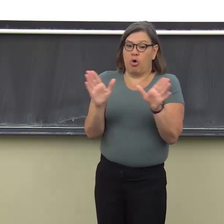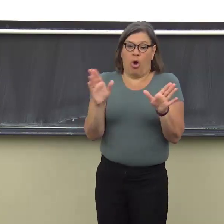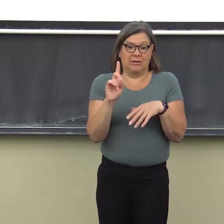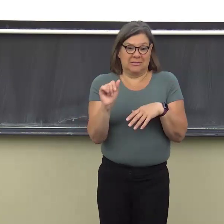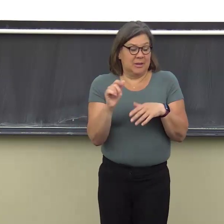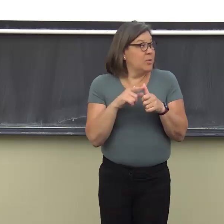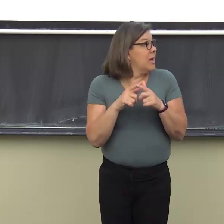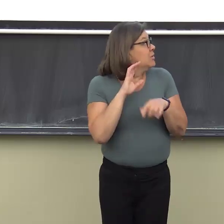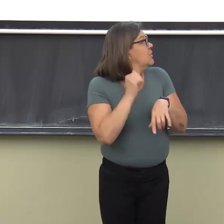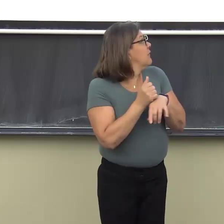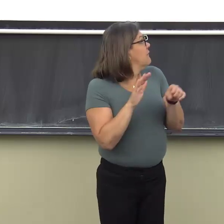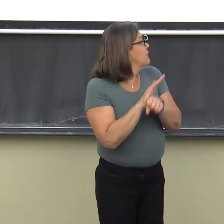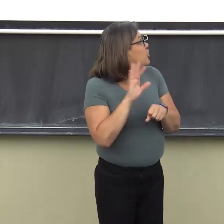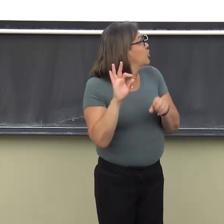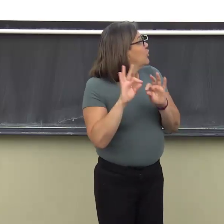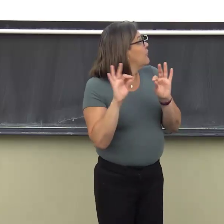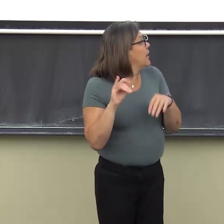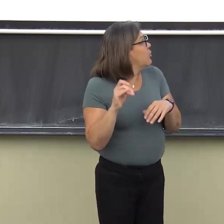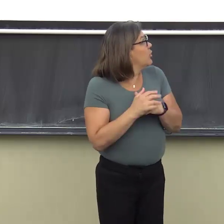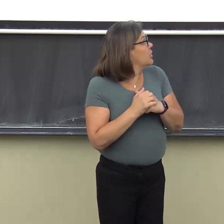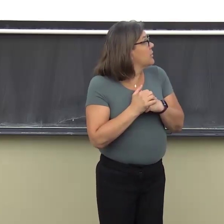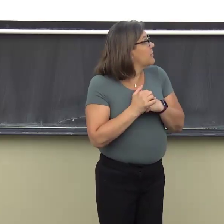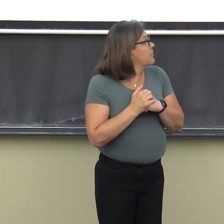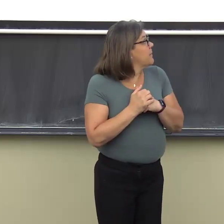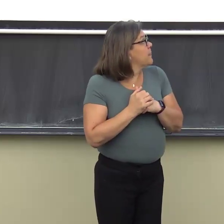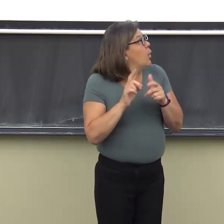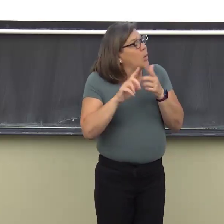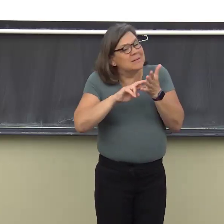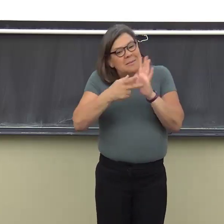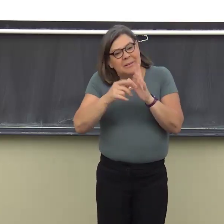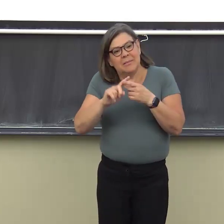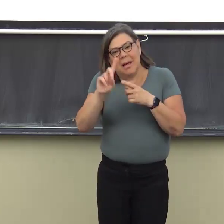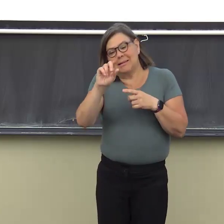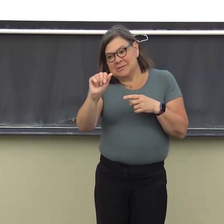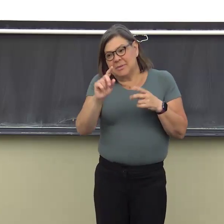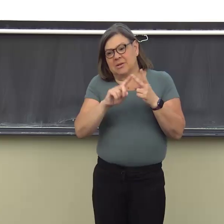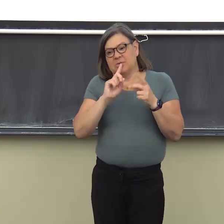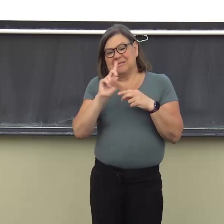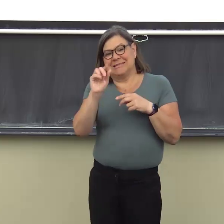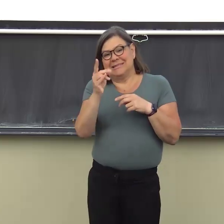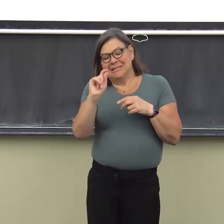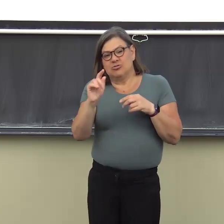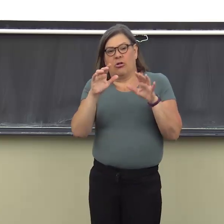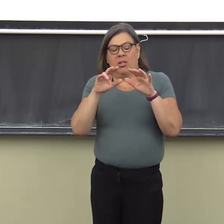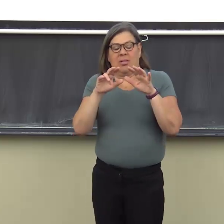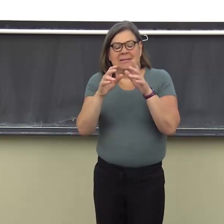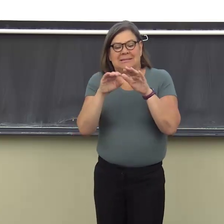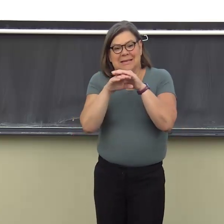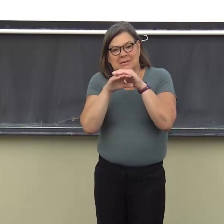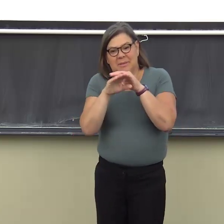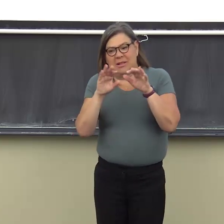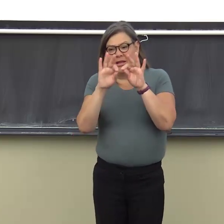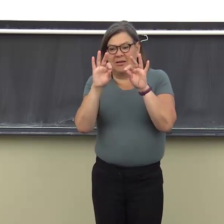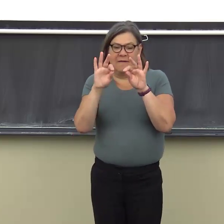create an entire framework defining and specifying what we mean by disability, which led to the digital accessibility framework talking about